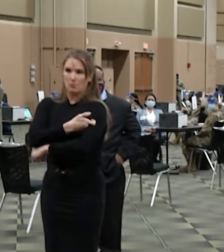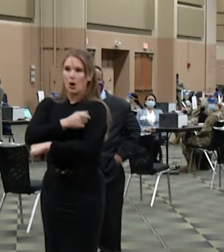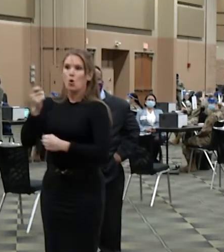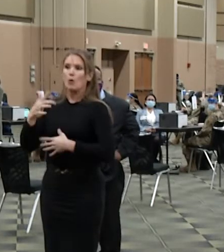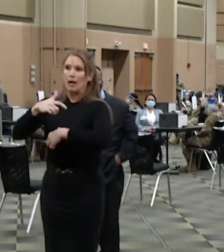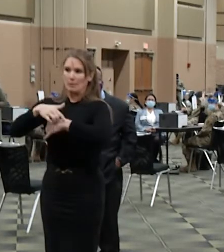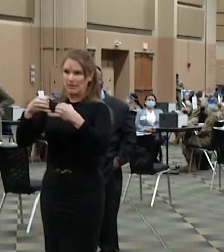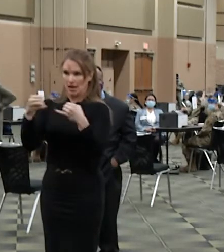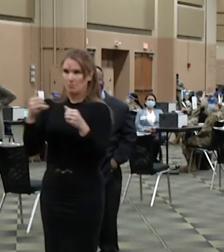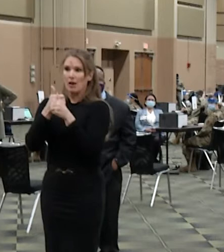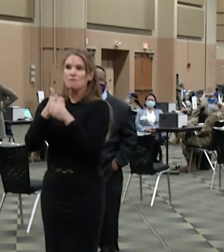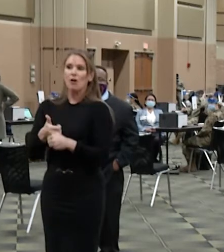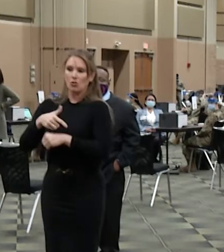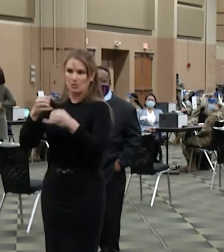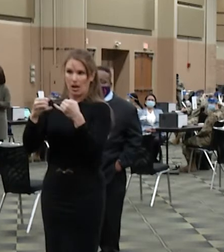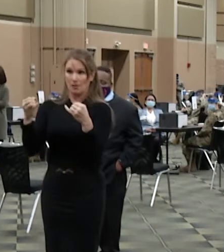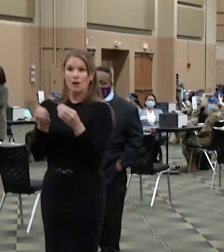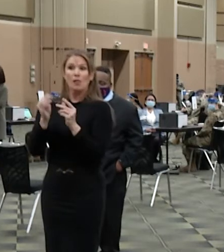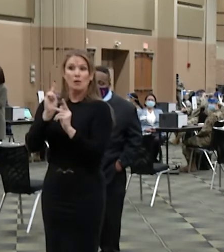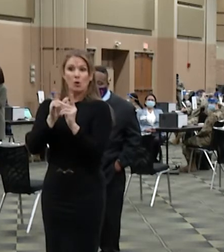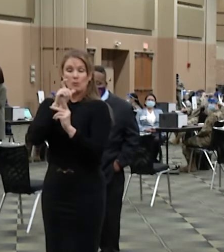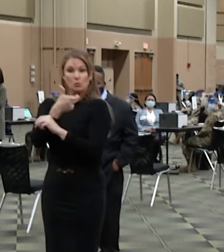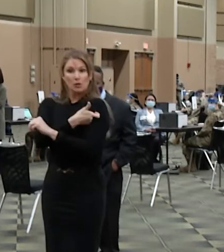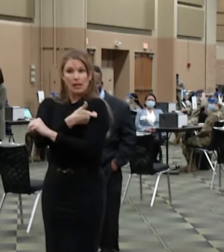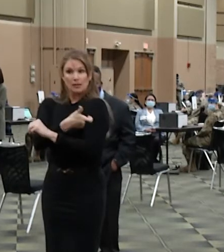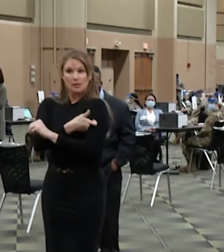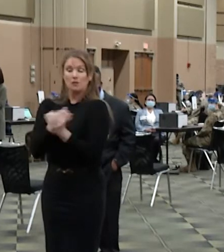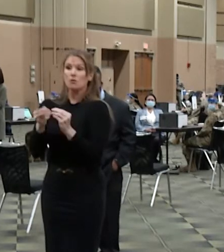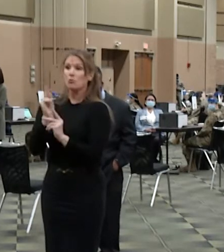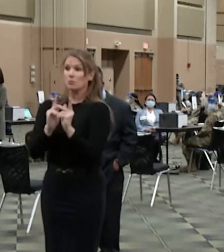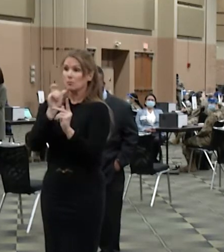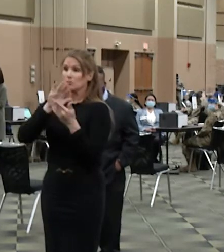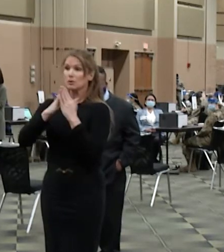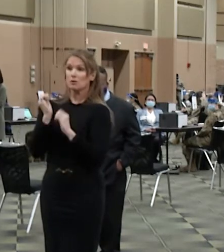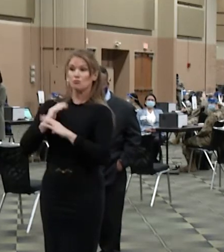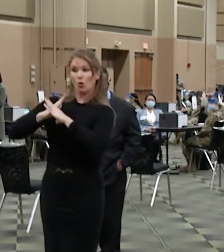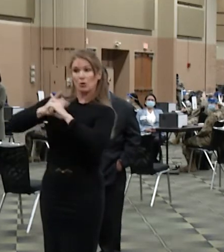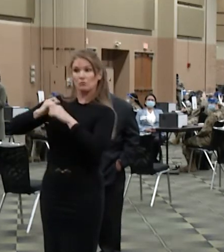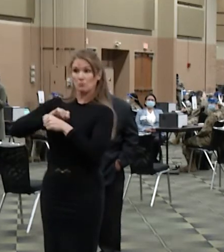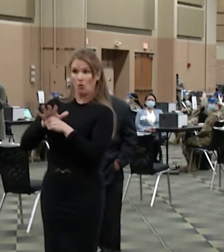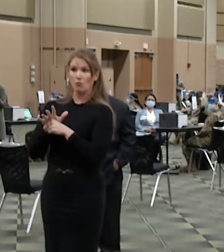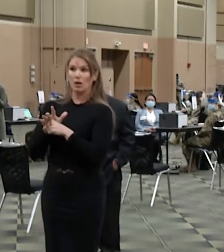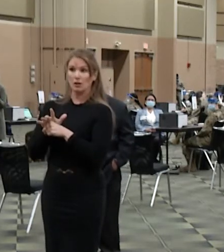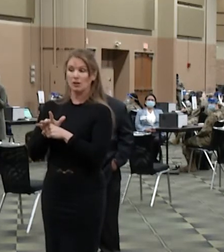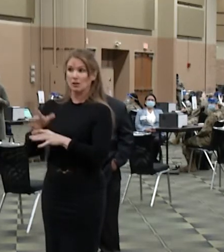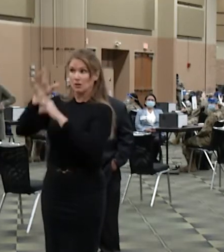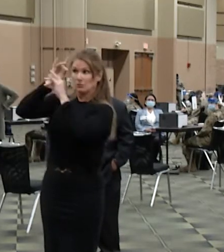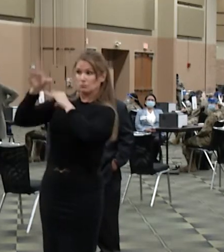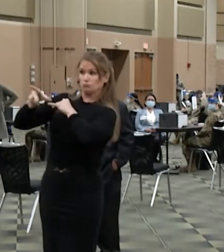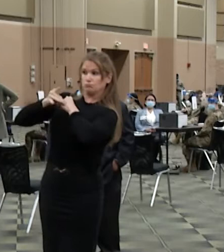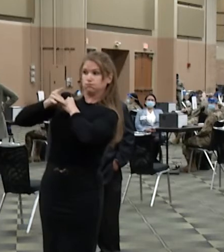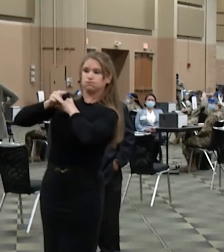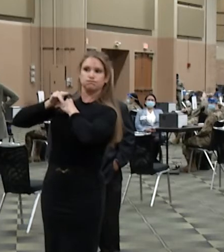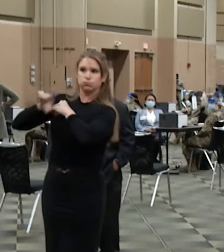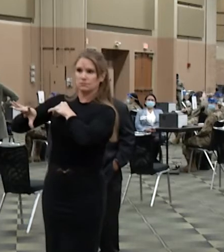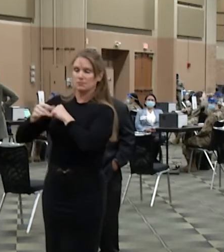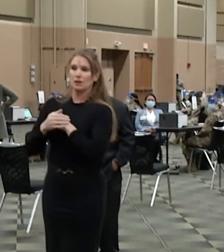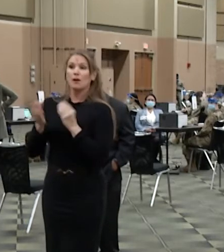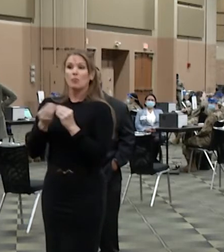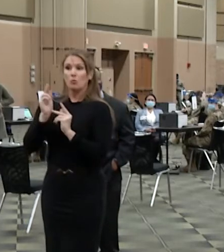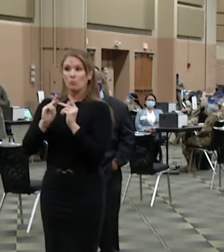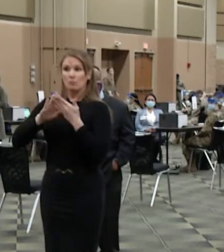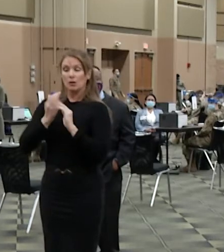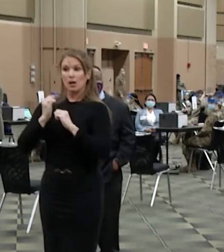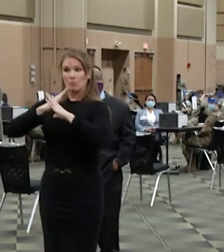timeline. The more people who get vaccinated, the more people who are protected from COVID-19. The more people who are protected, the sooner we